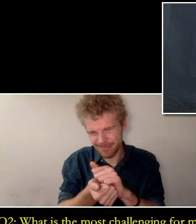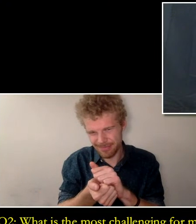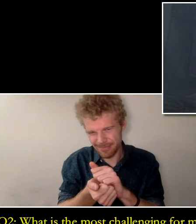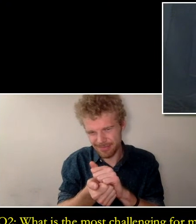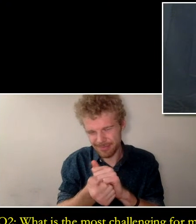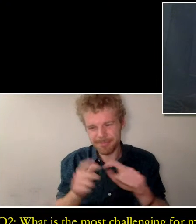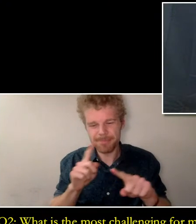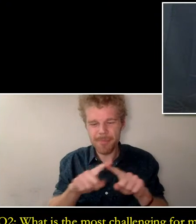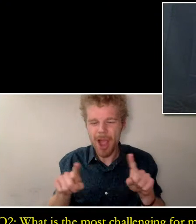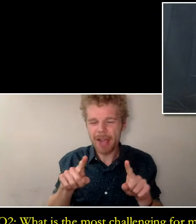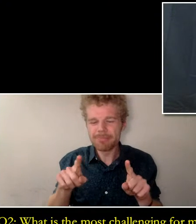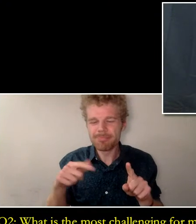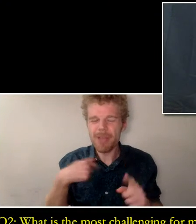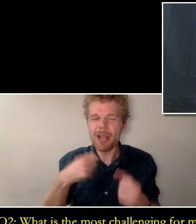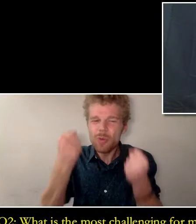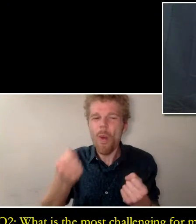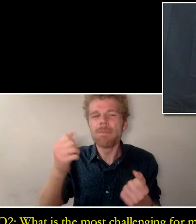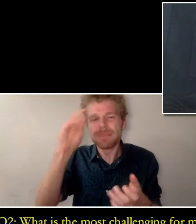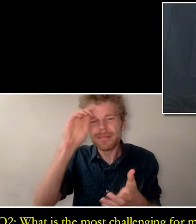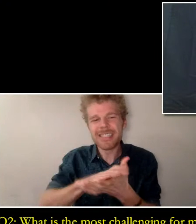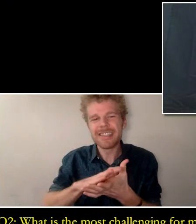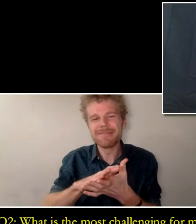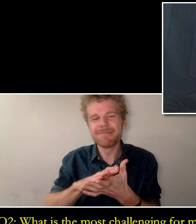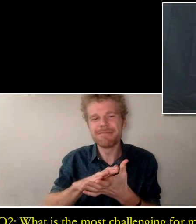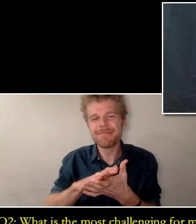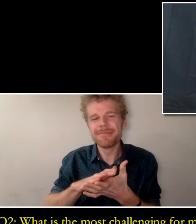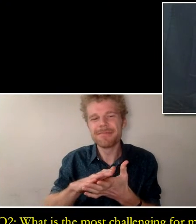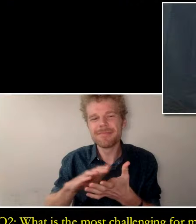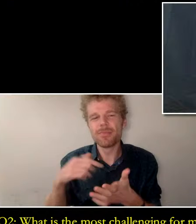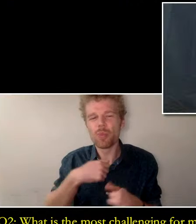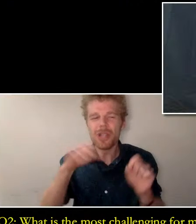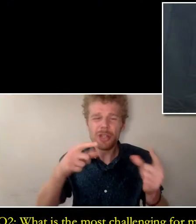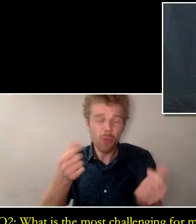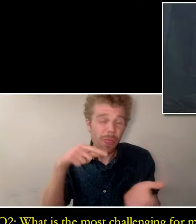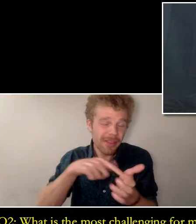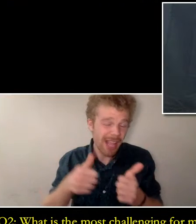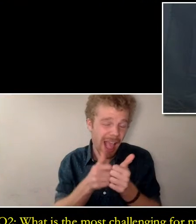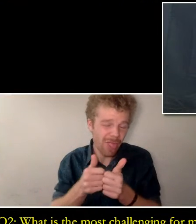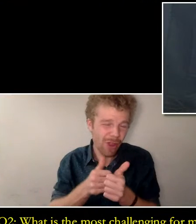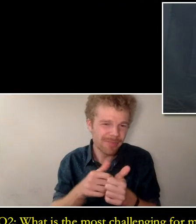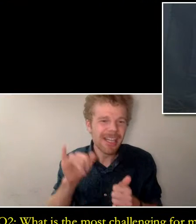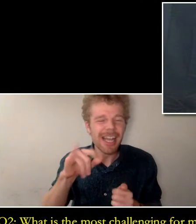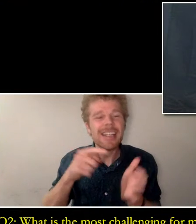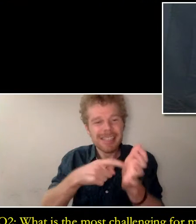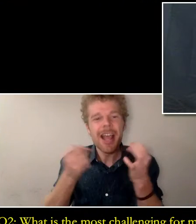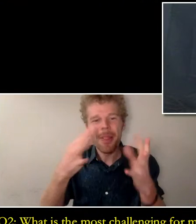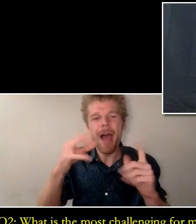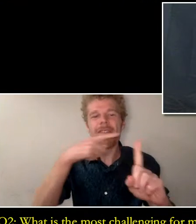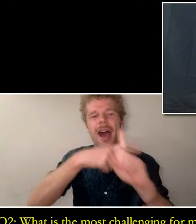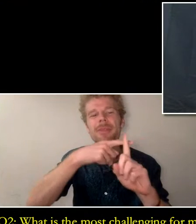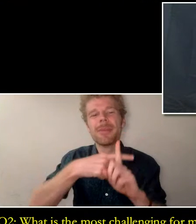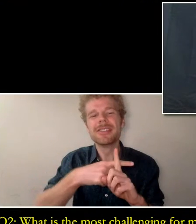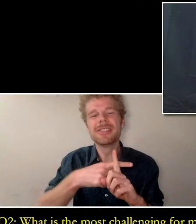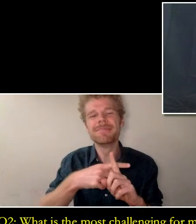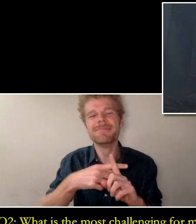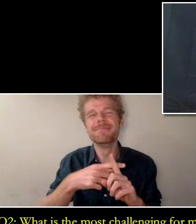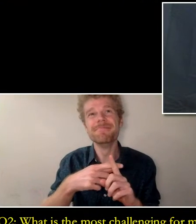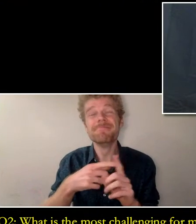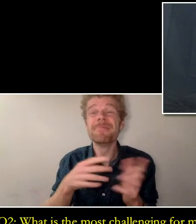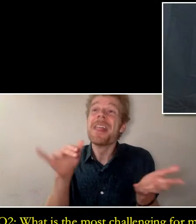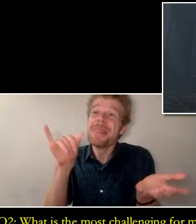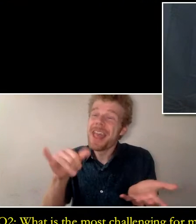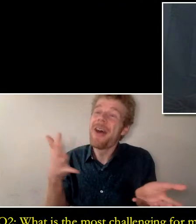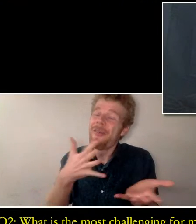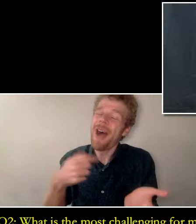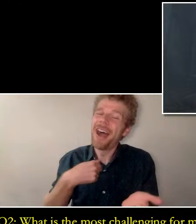also part of what led me to want to be part of the ANC, because I do know the importance of change, but I also know